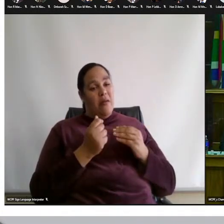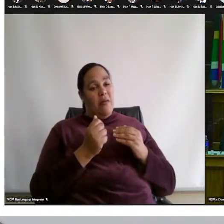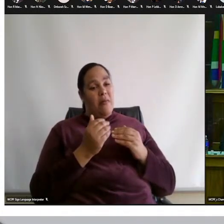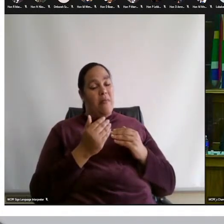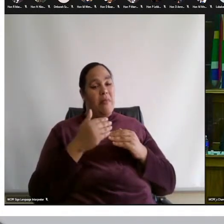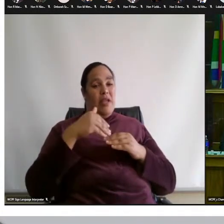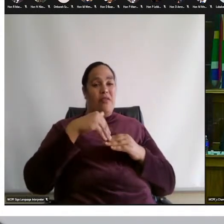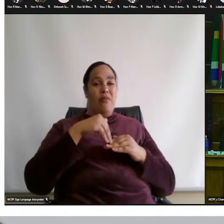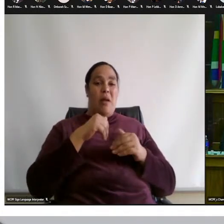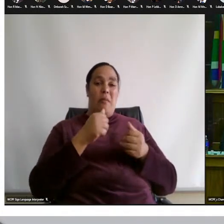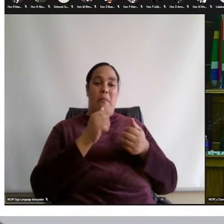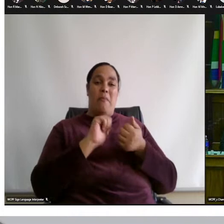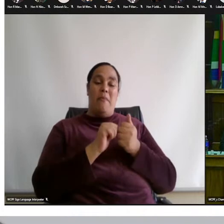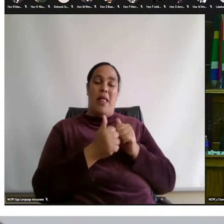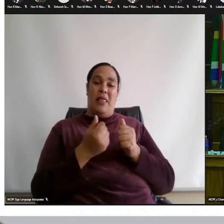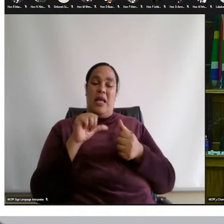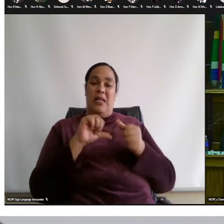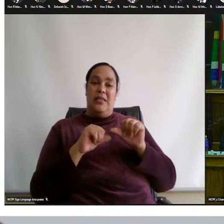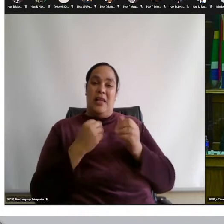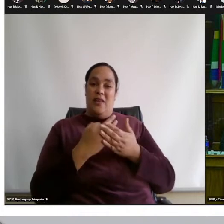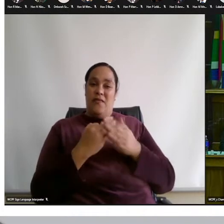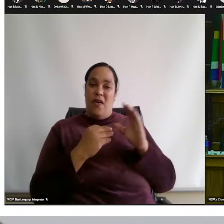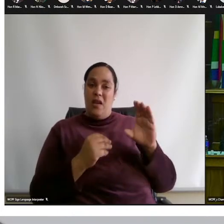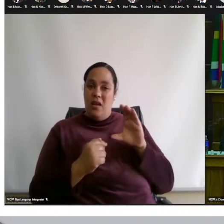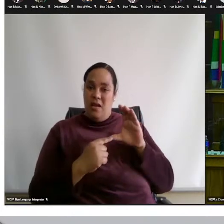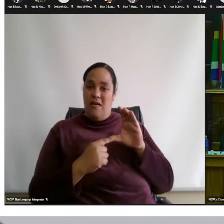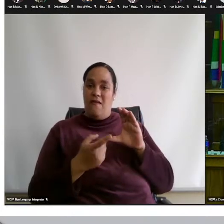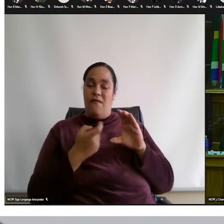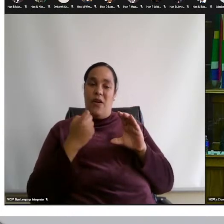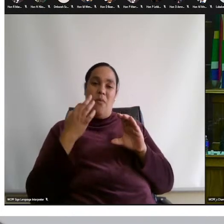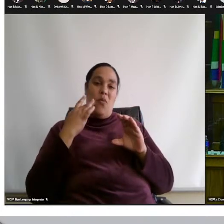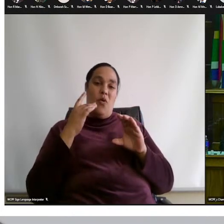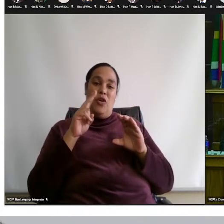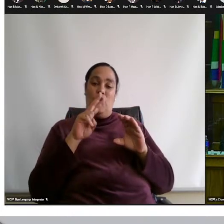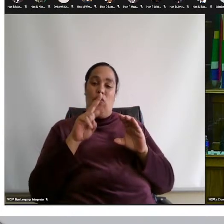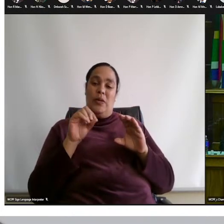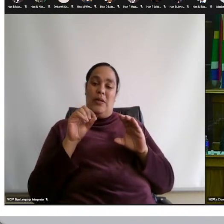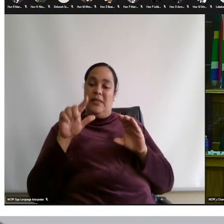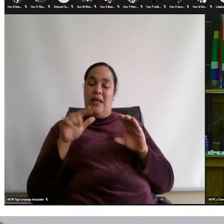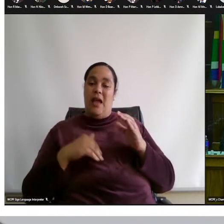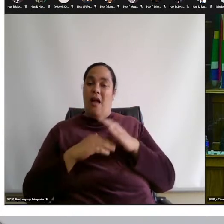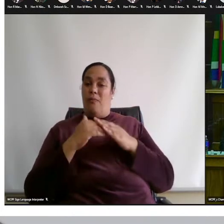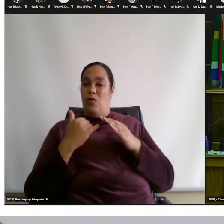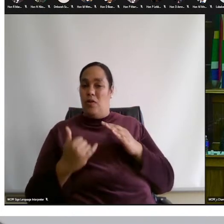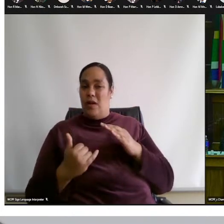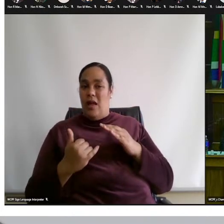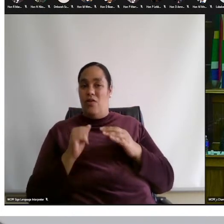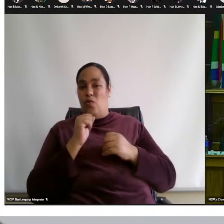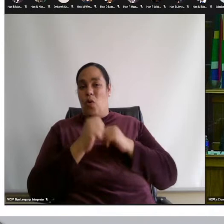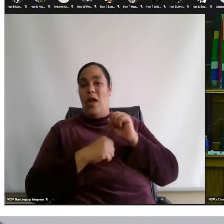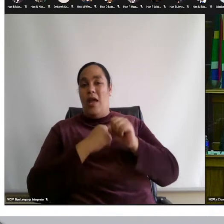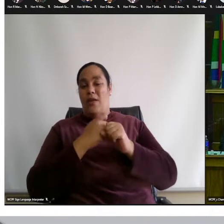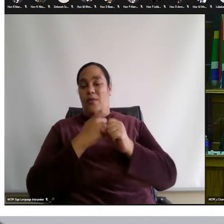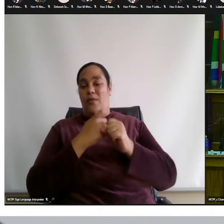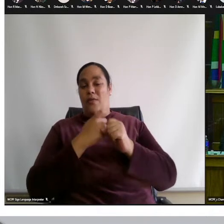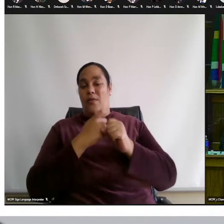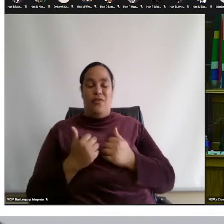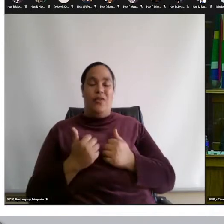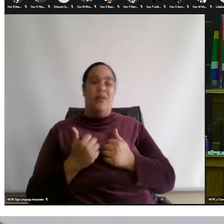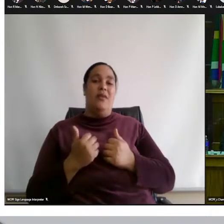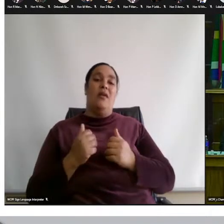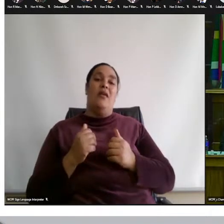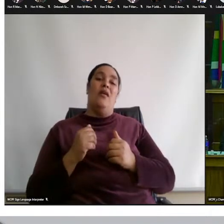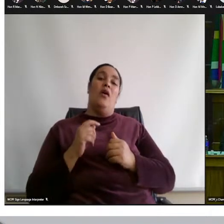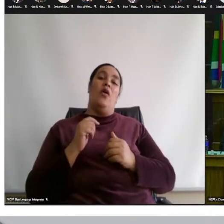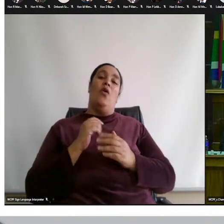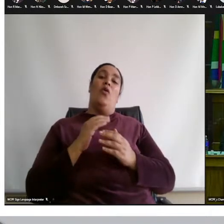science conditional grant funding since 2017 up until now in its annual budget, with the